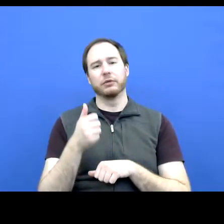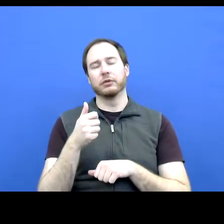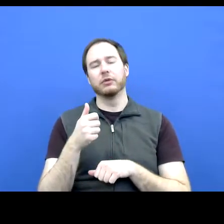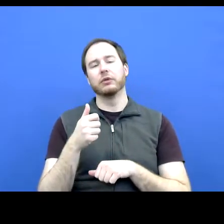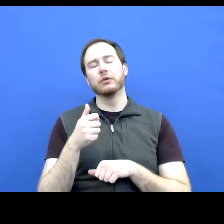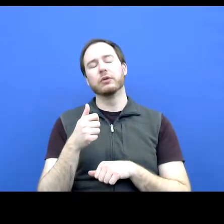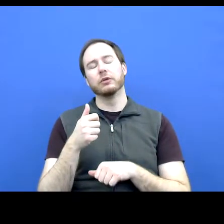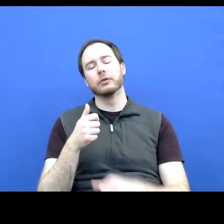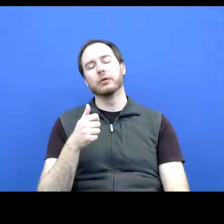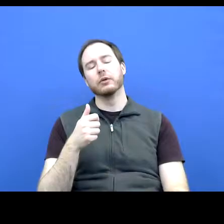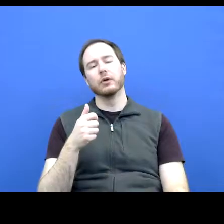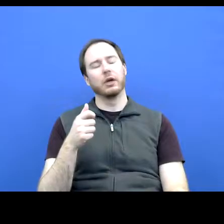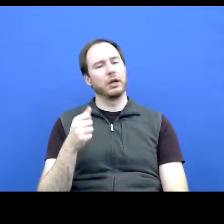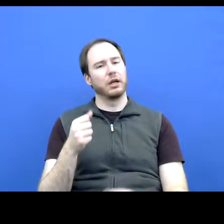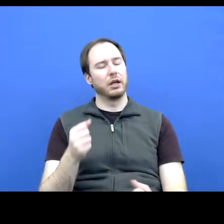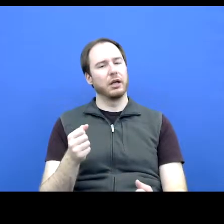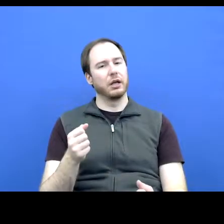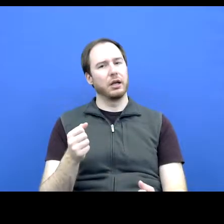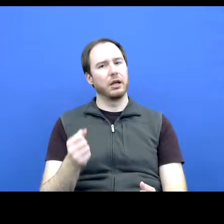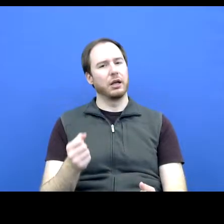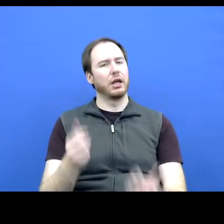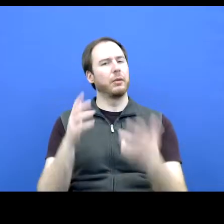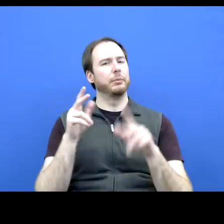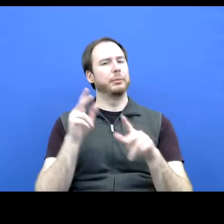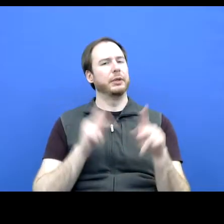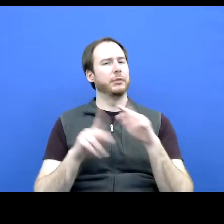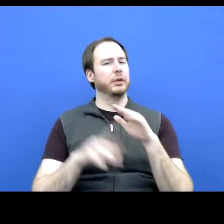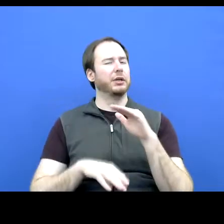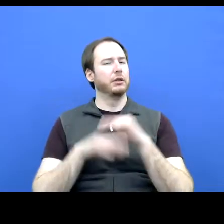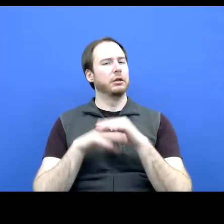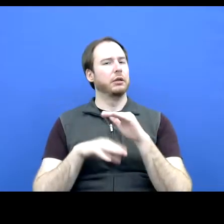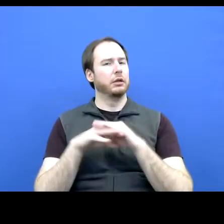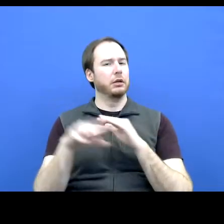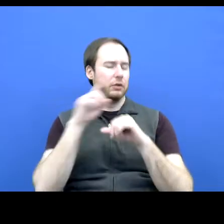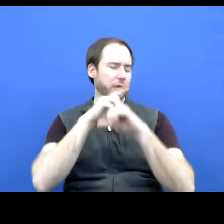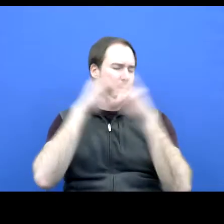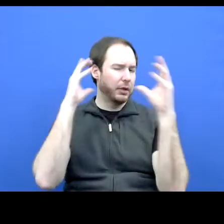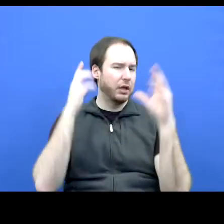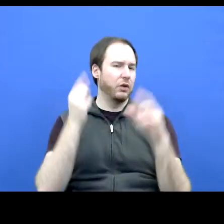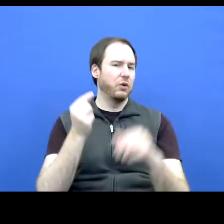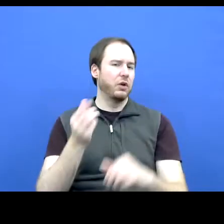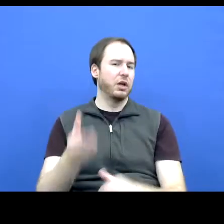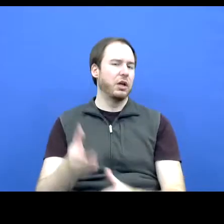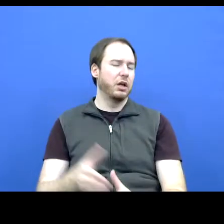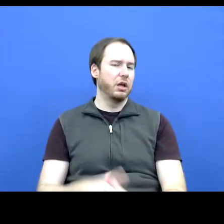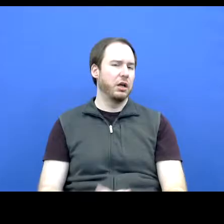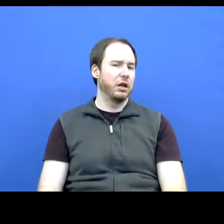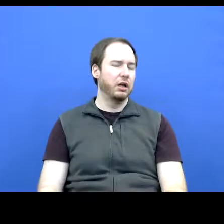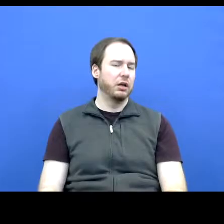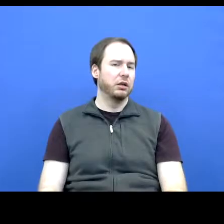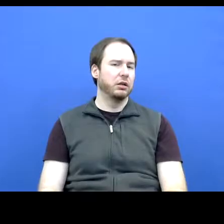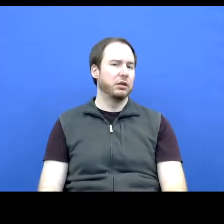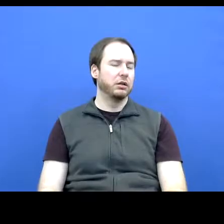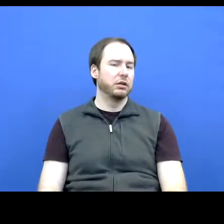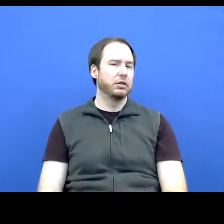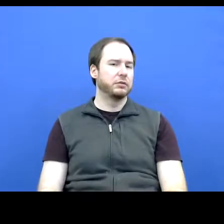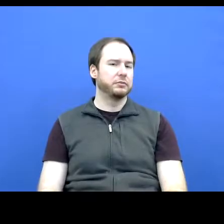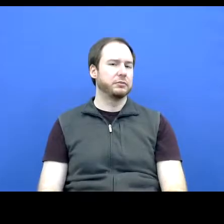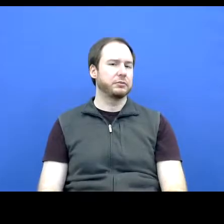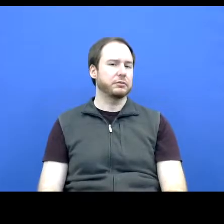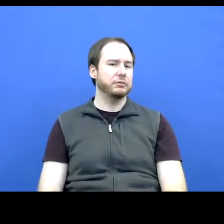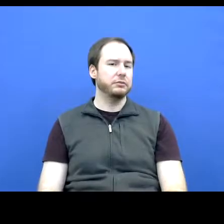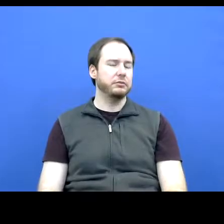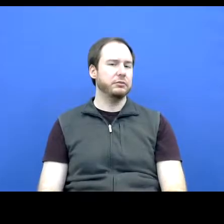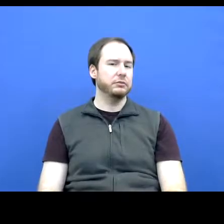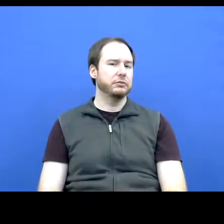event. How many people would you be planning for at the most for